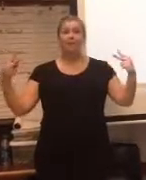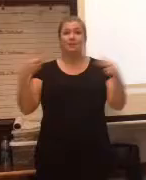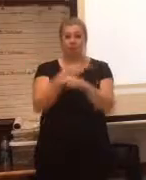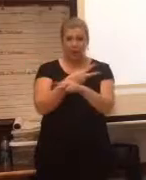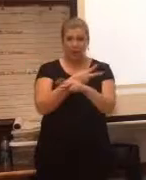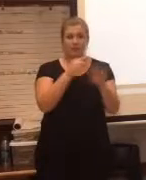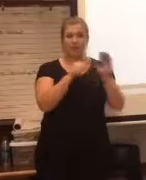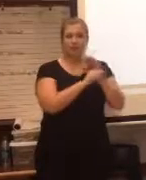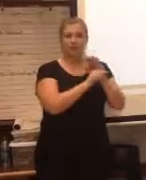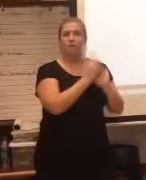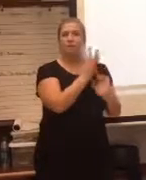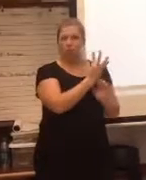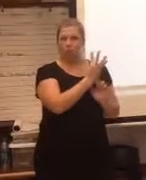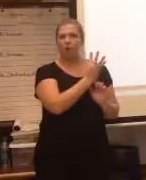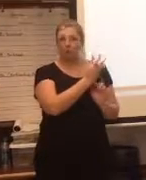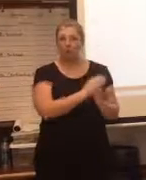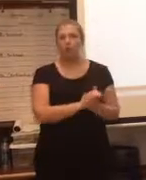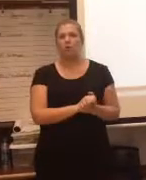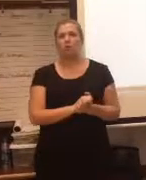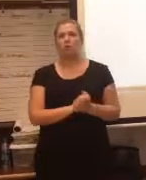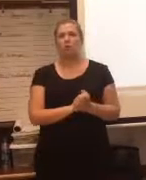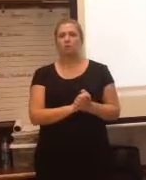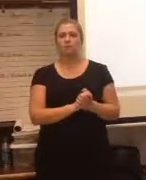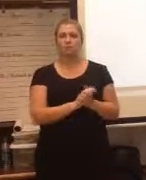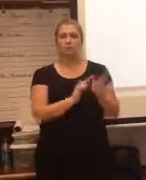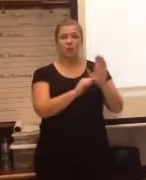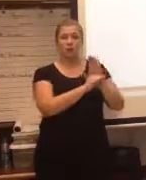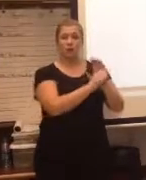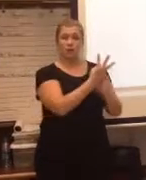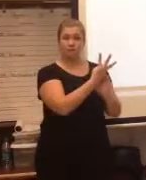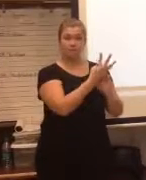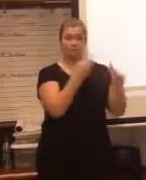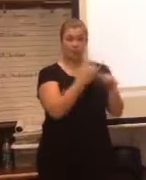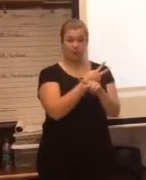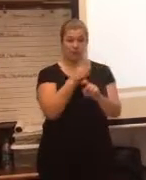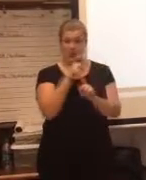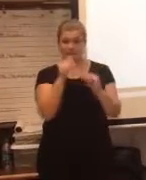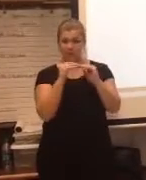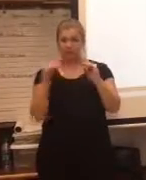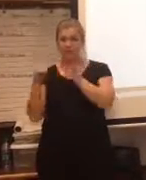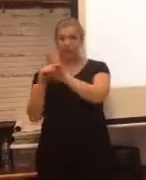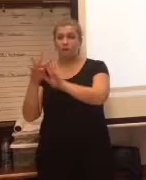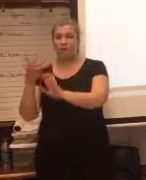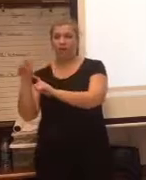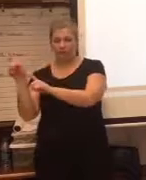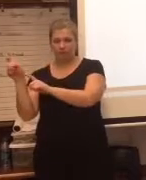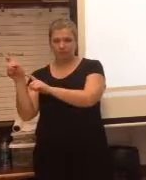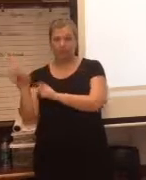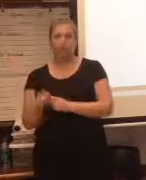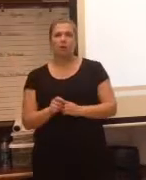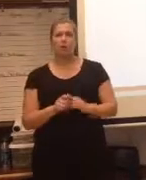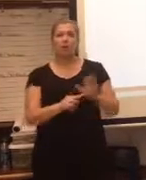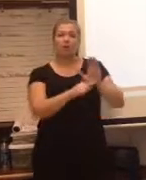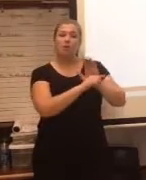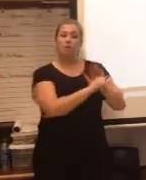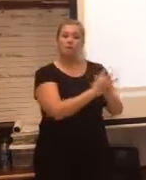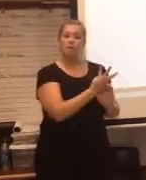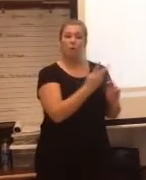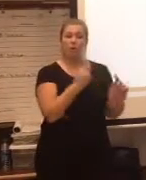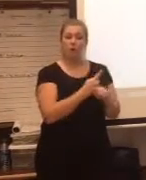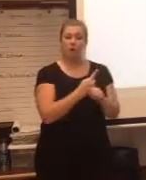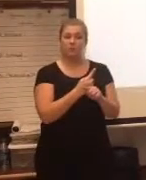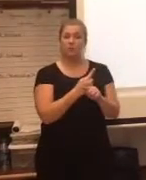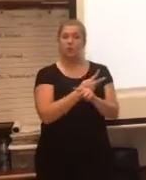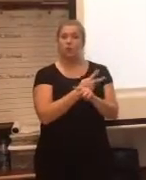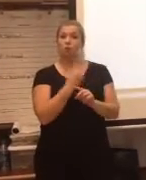times negative 4. And negative 4 times x is negative 4x. And negative 4 times